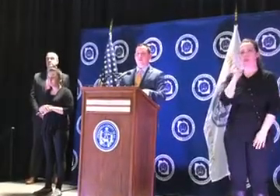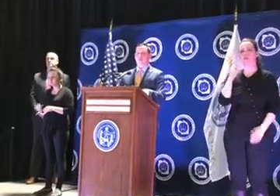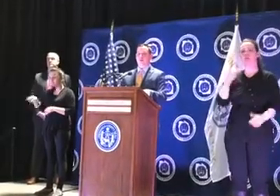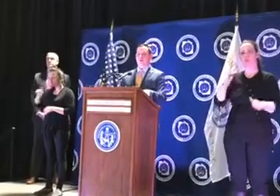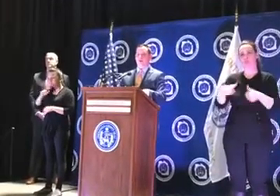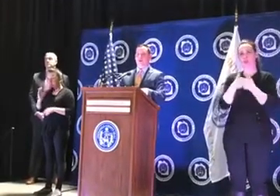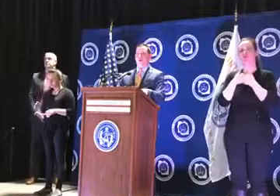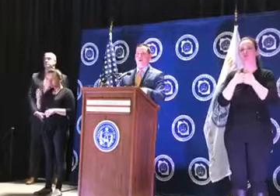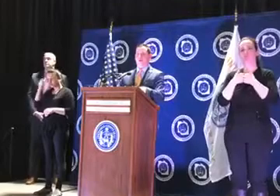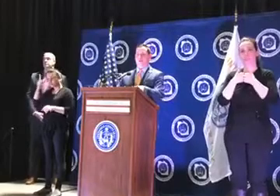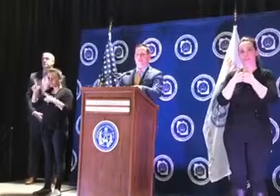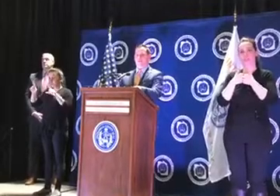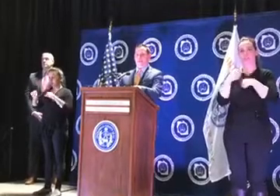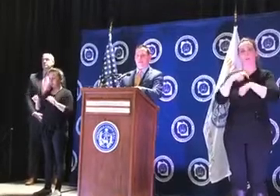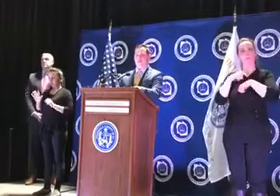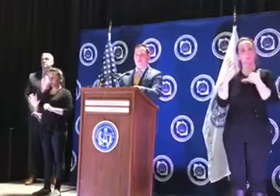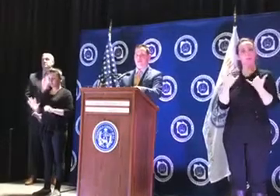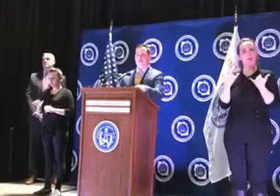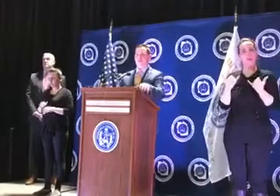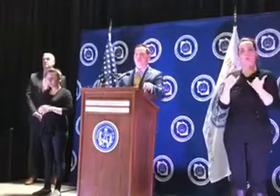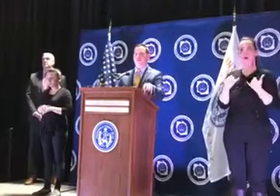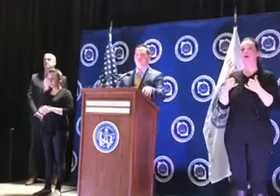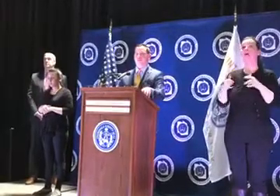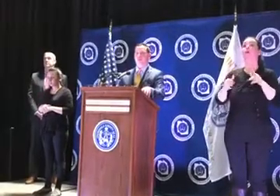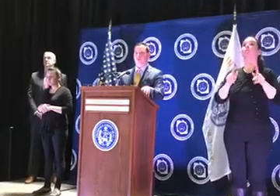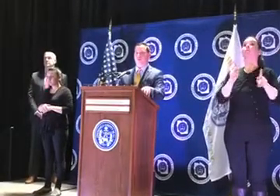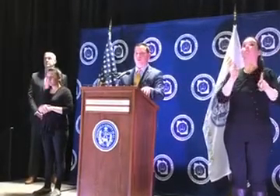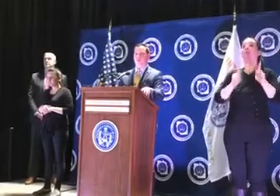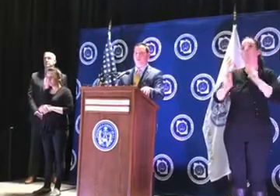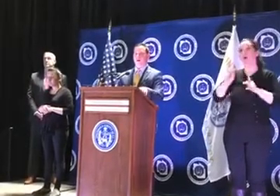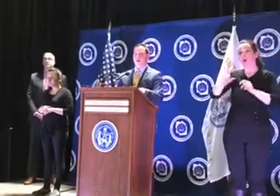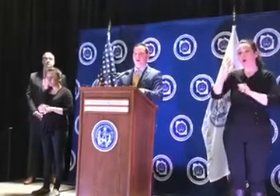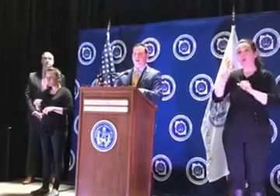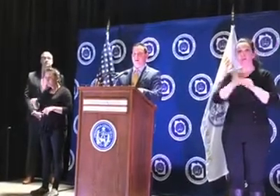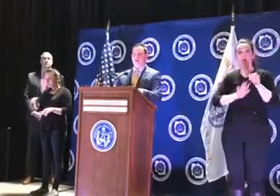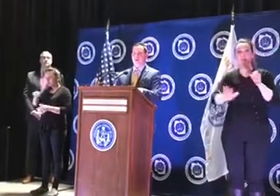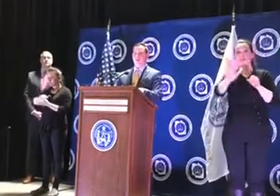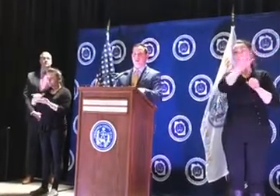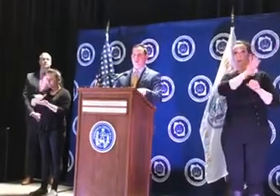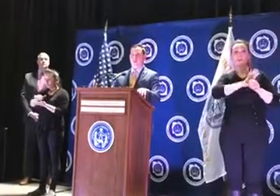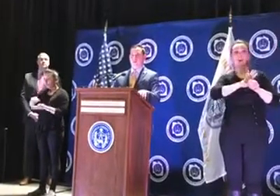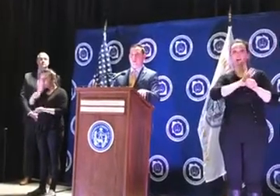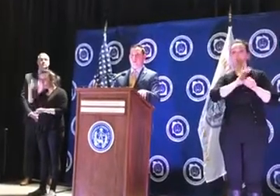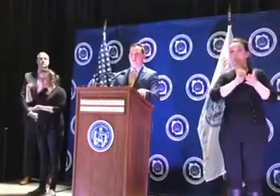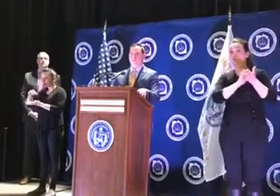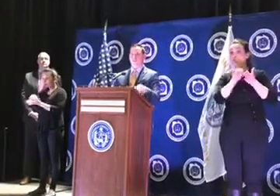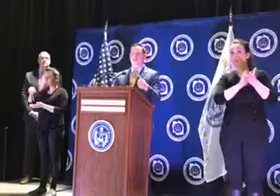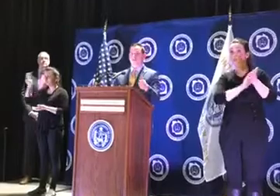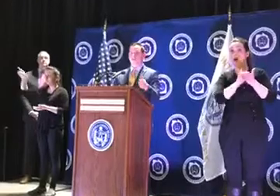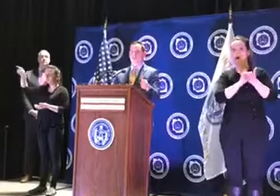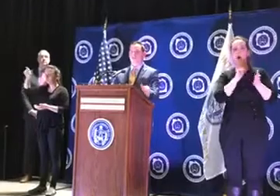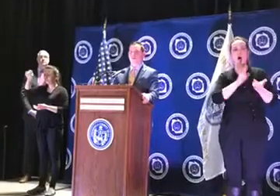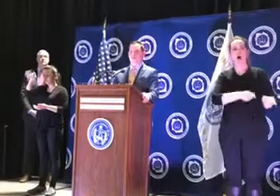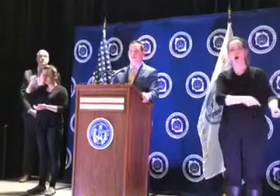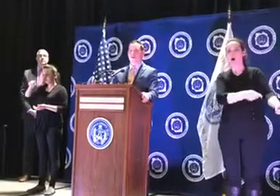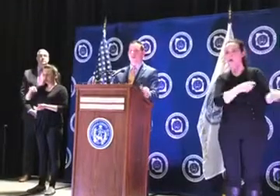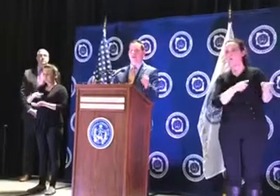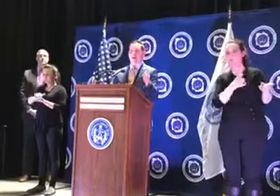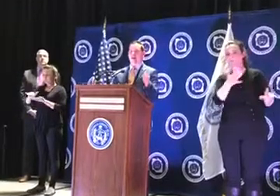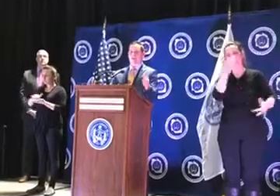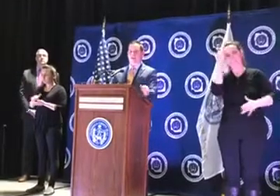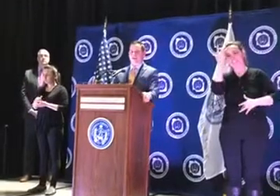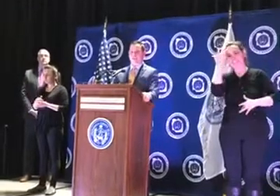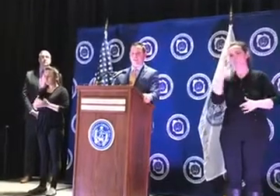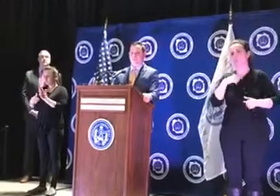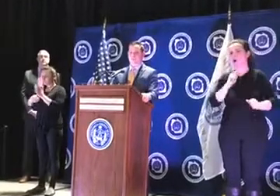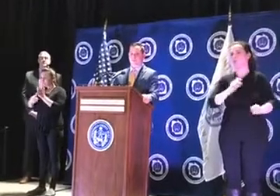there's people in other parts of the state and other parts of the country that are sick and want to be tested because their doctor's telling them to, and they